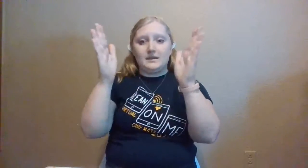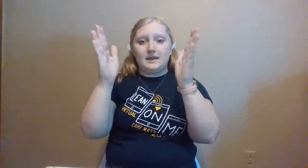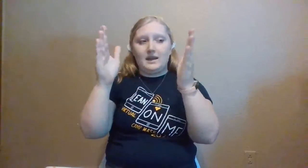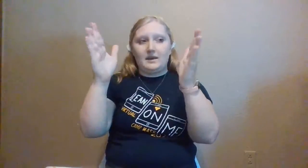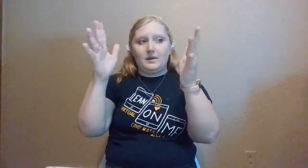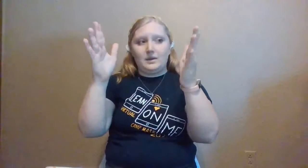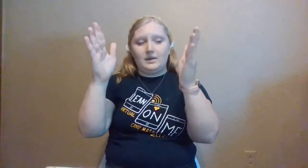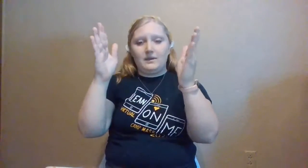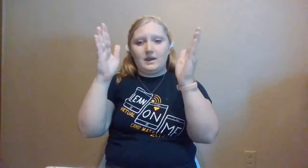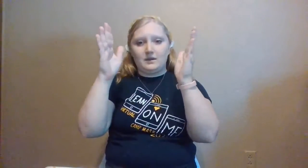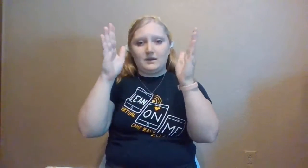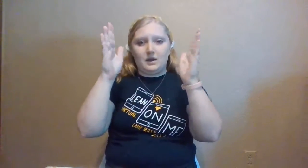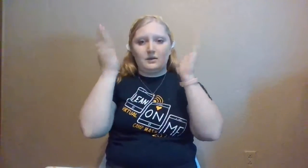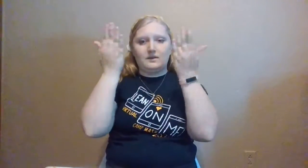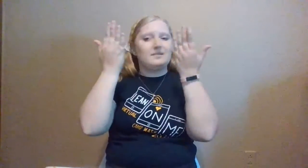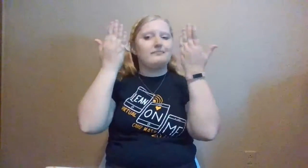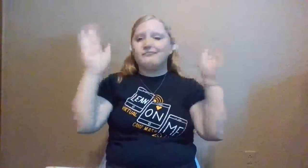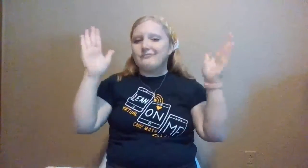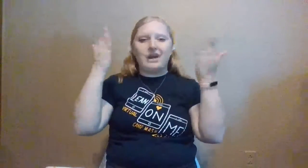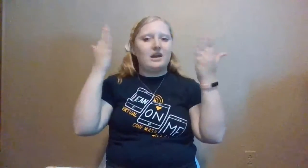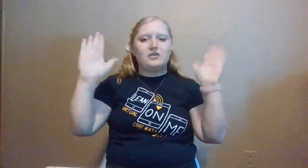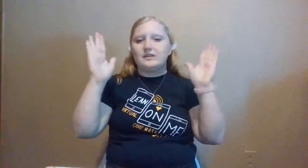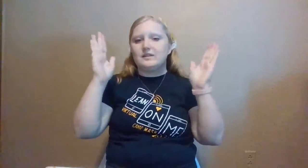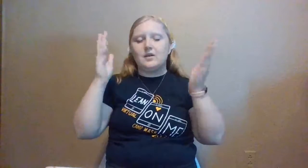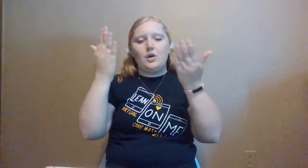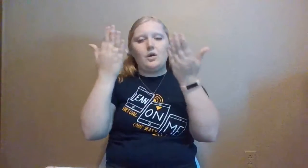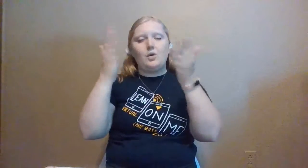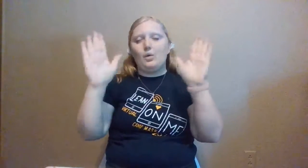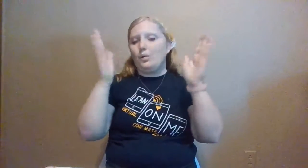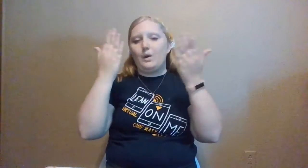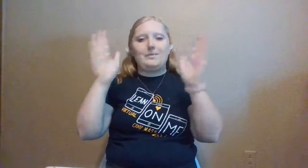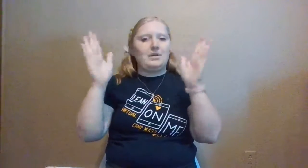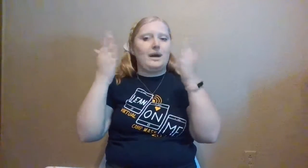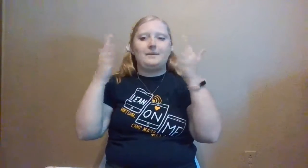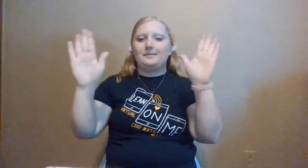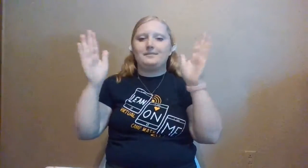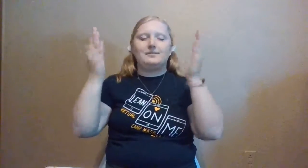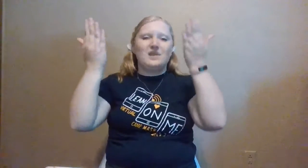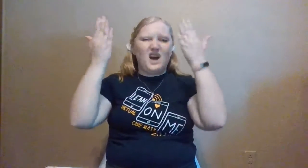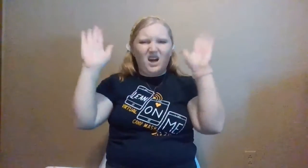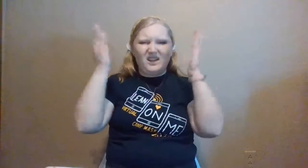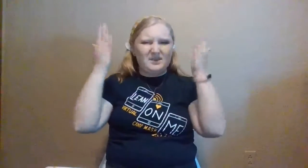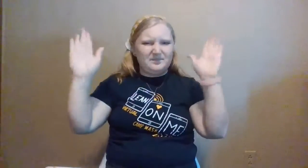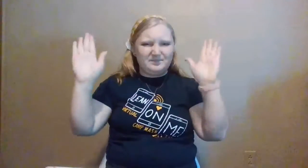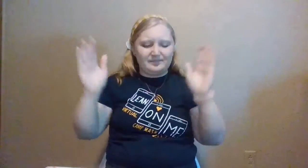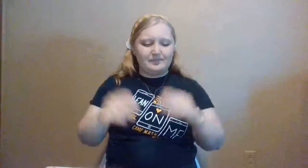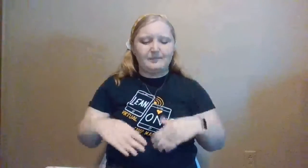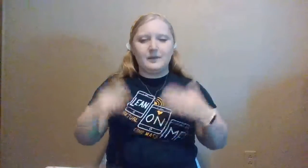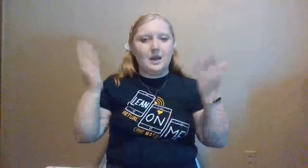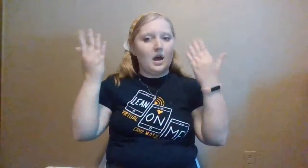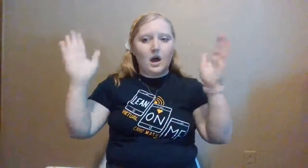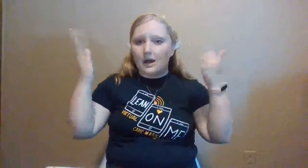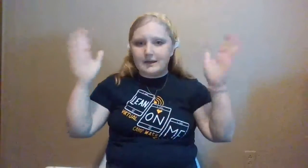hands together with fingers closed and just wipe it away. All done. All